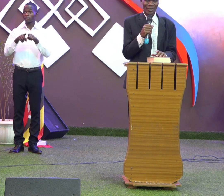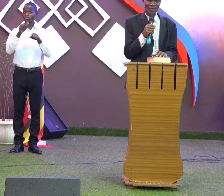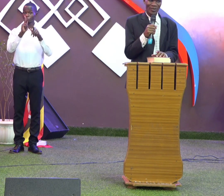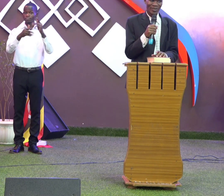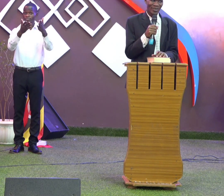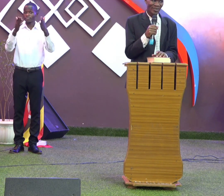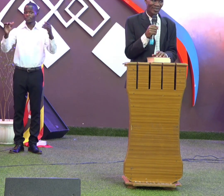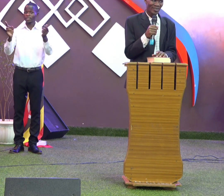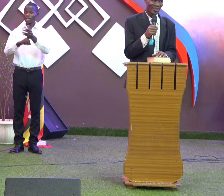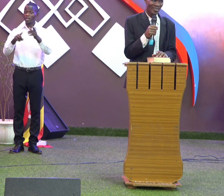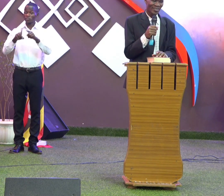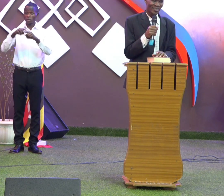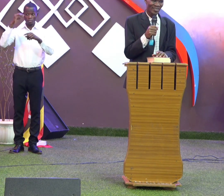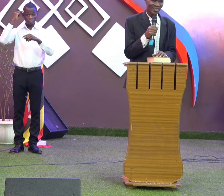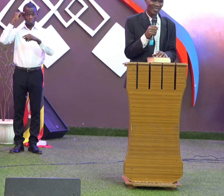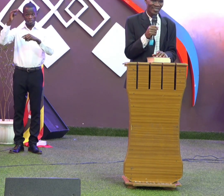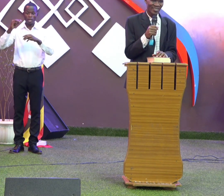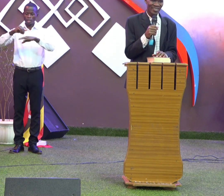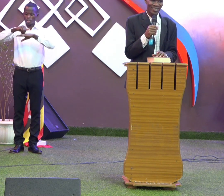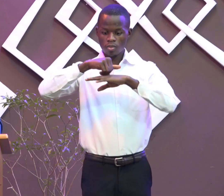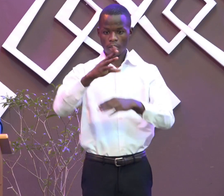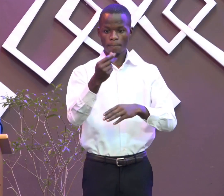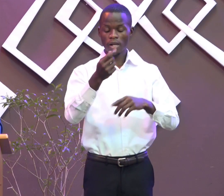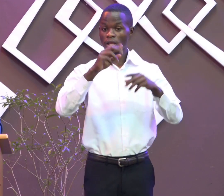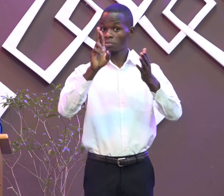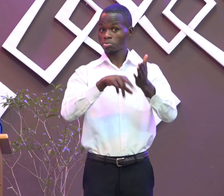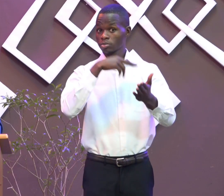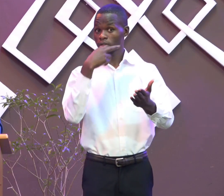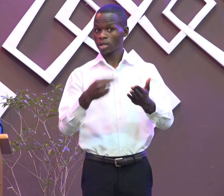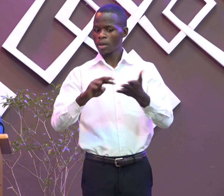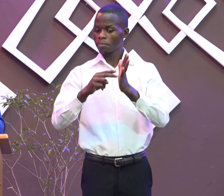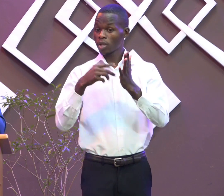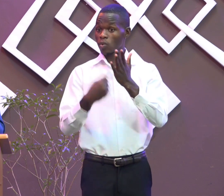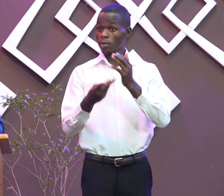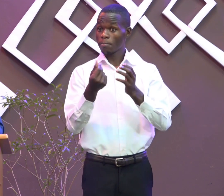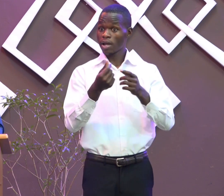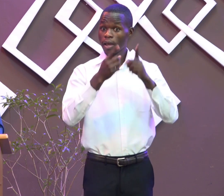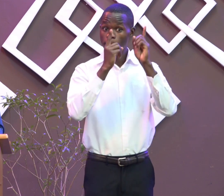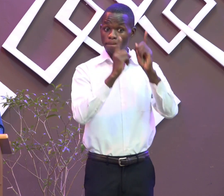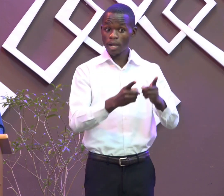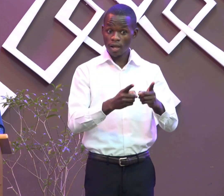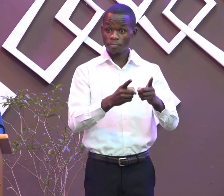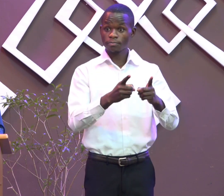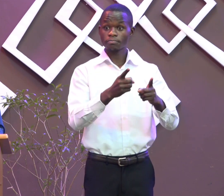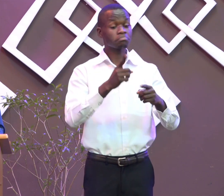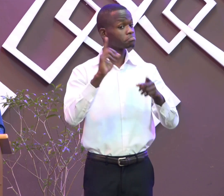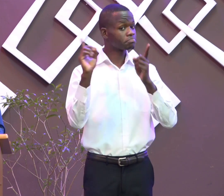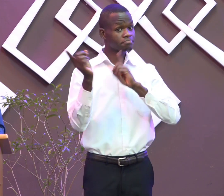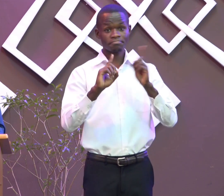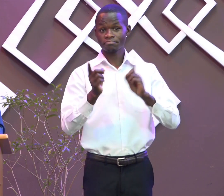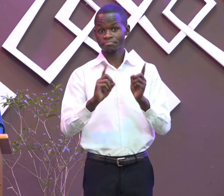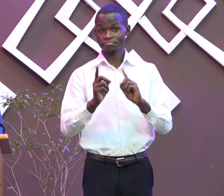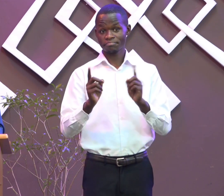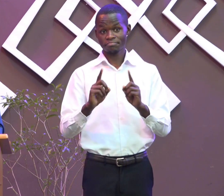yange, egama nti the transaction has failed. Chiba chitegeza sente tezigenze mugwanika. So if you have received